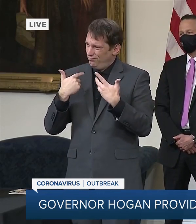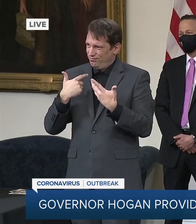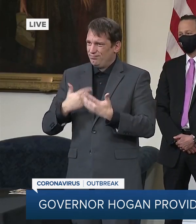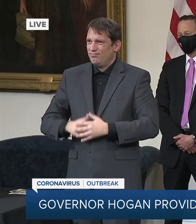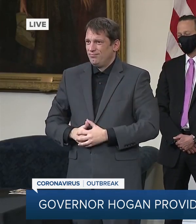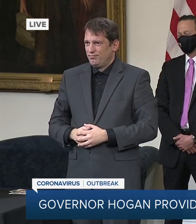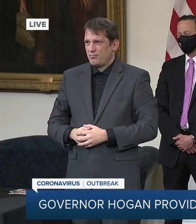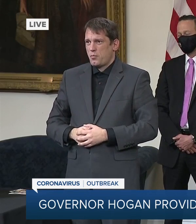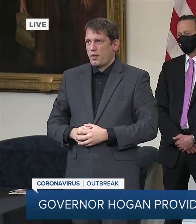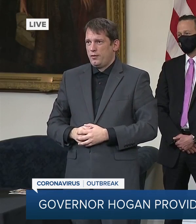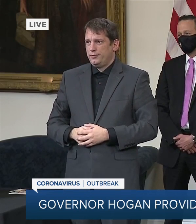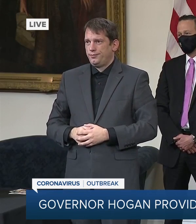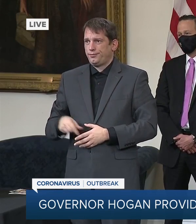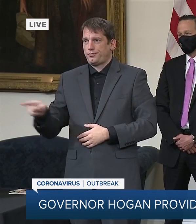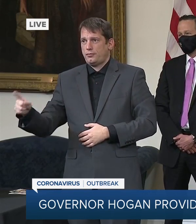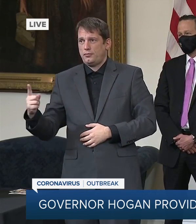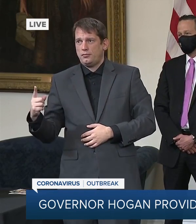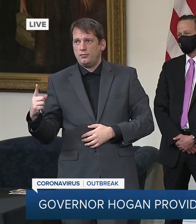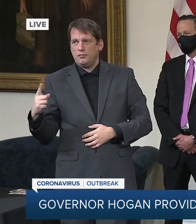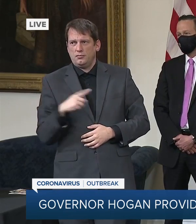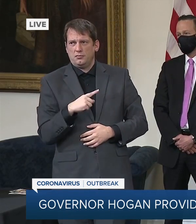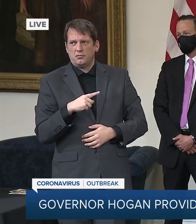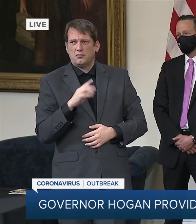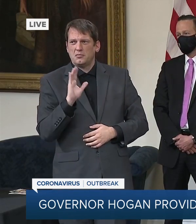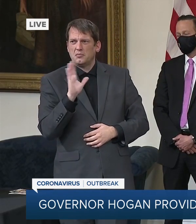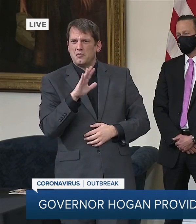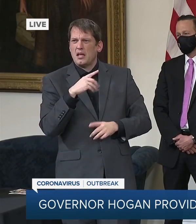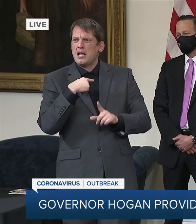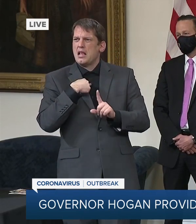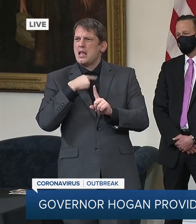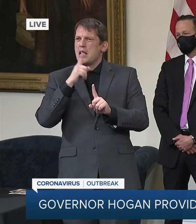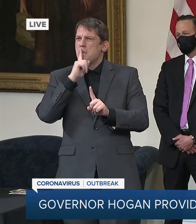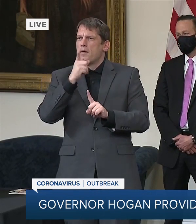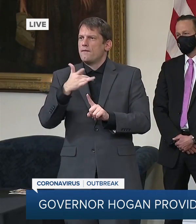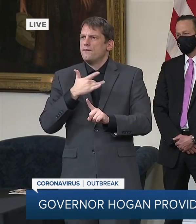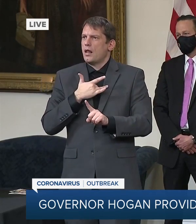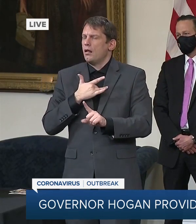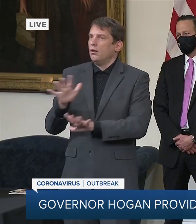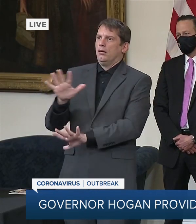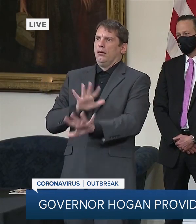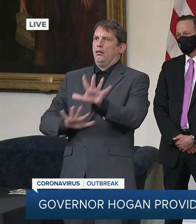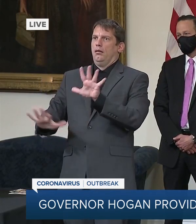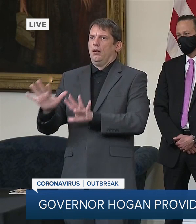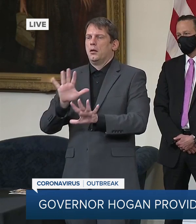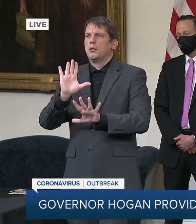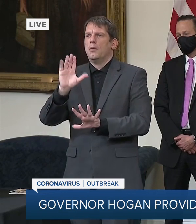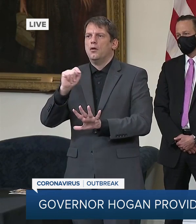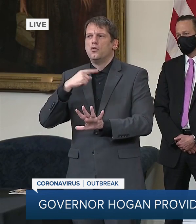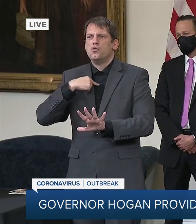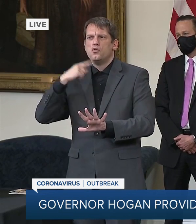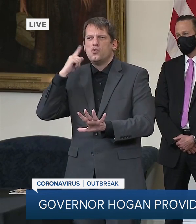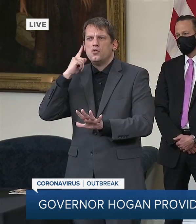there, I just wanted to ask, I don't mean to put you on the spot, but I heard today that some assisted living facilities